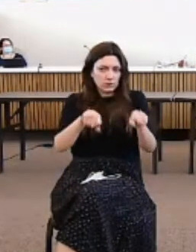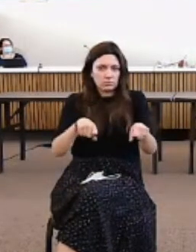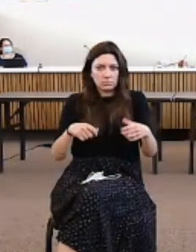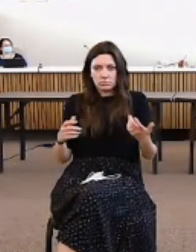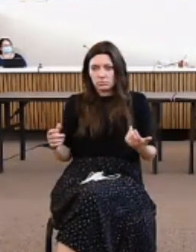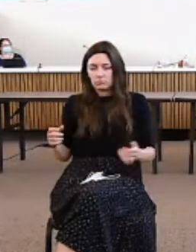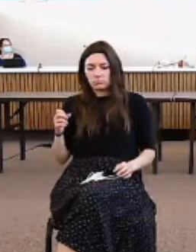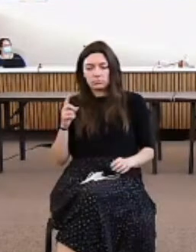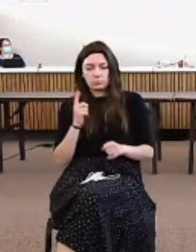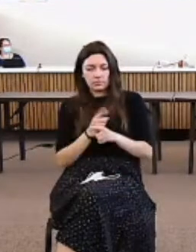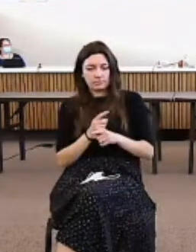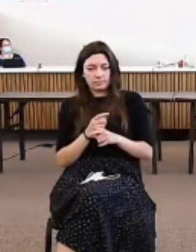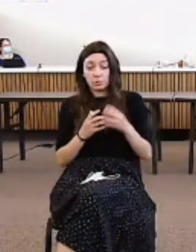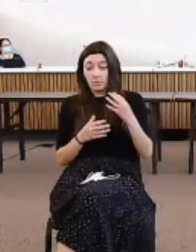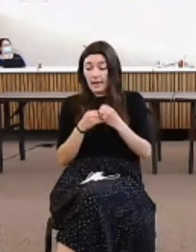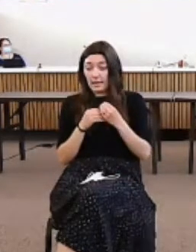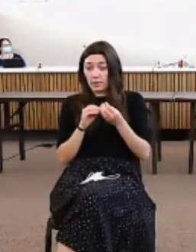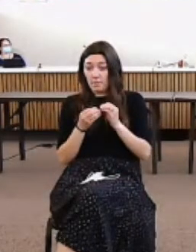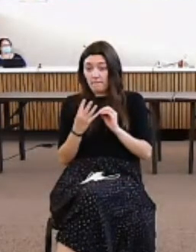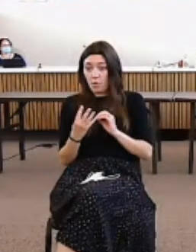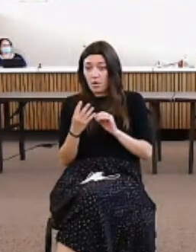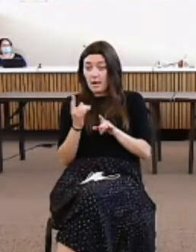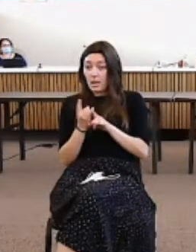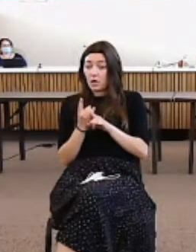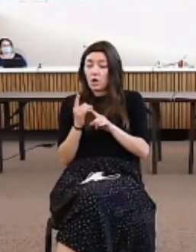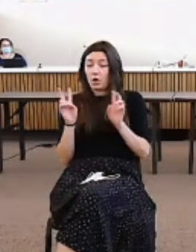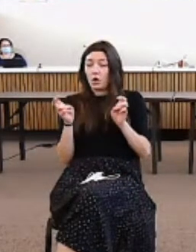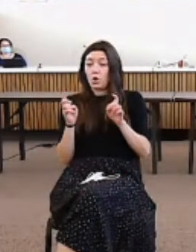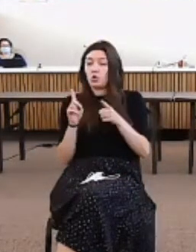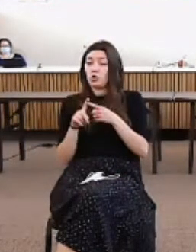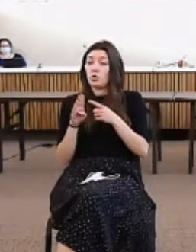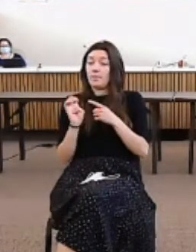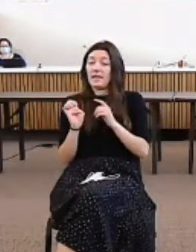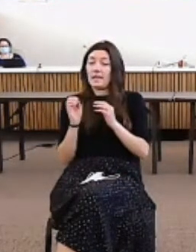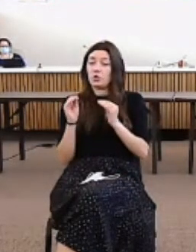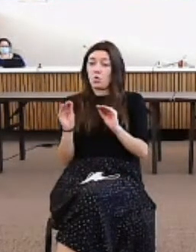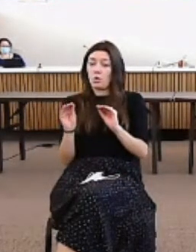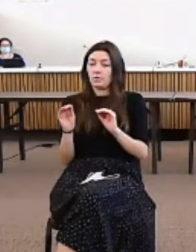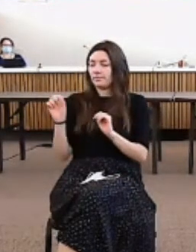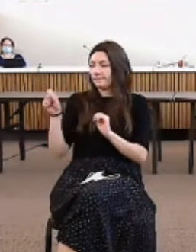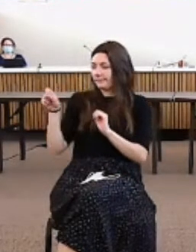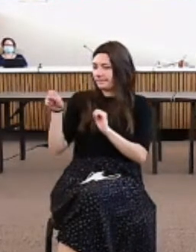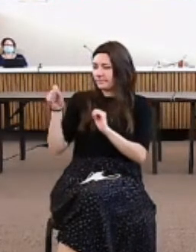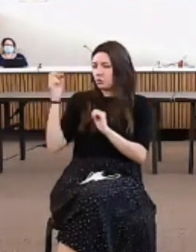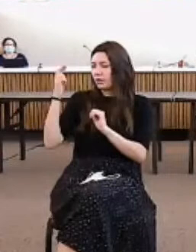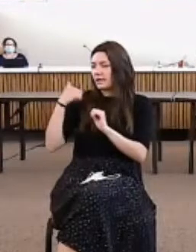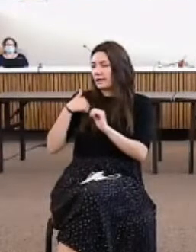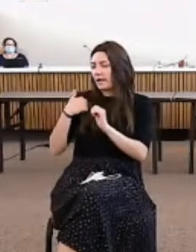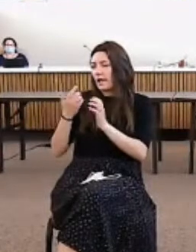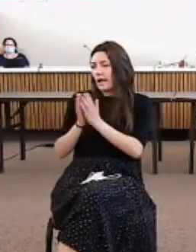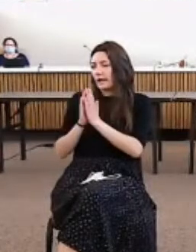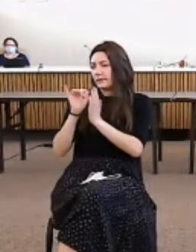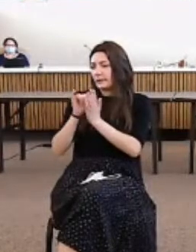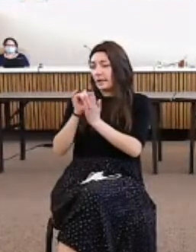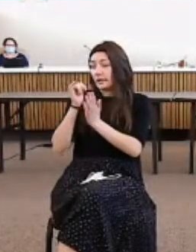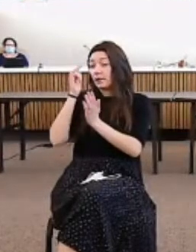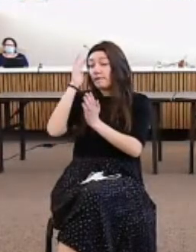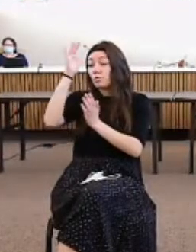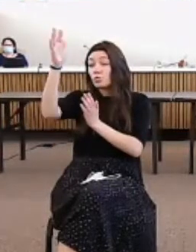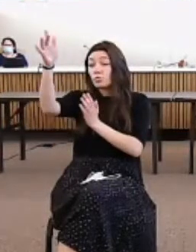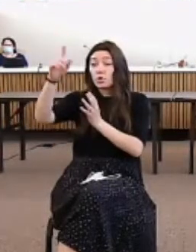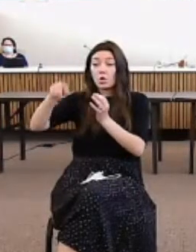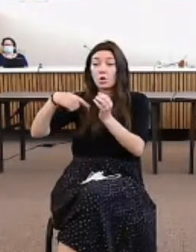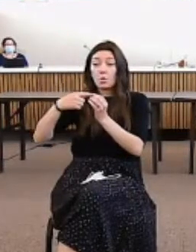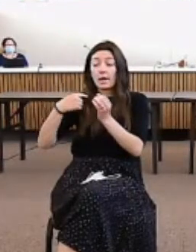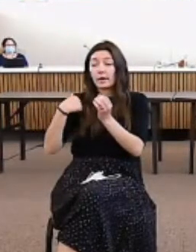it up. Thank you for clarification. The reason I request that is in the future, when our liquor attorney moves forward with